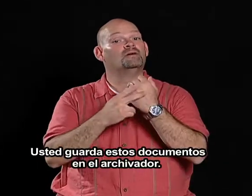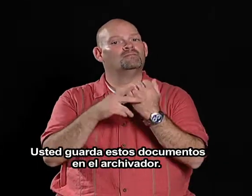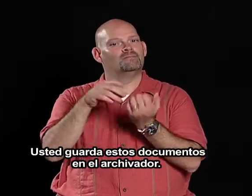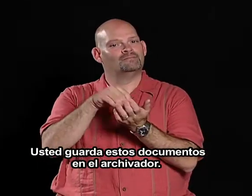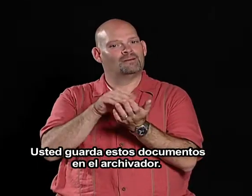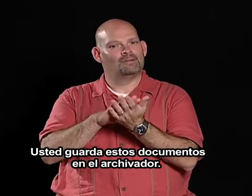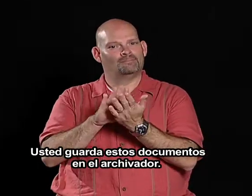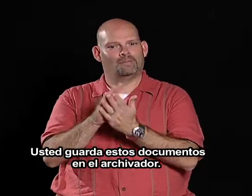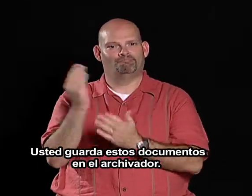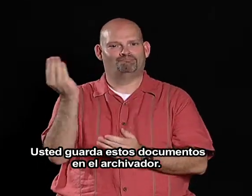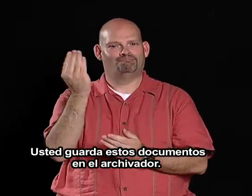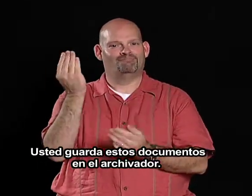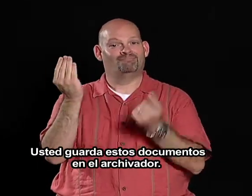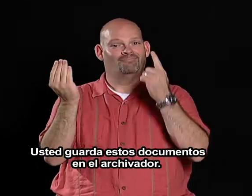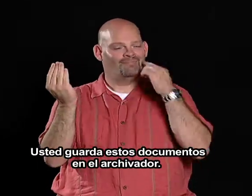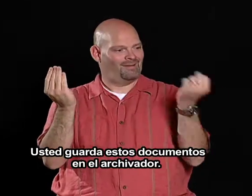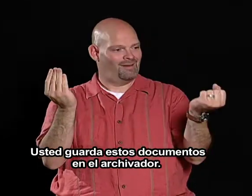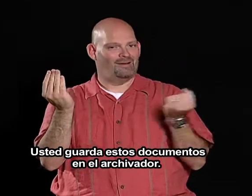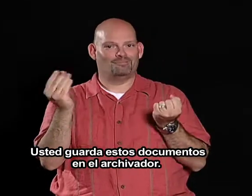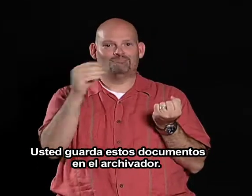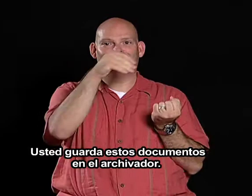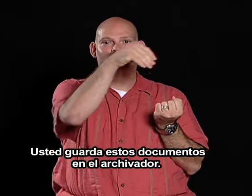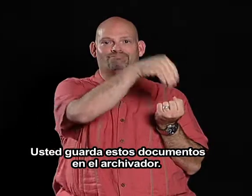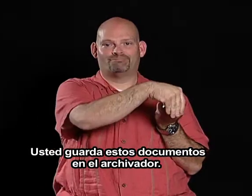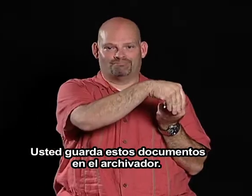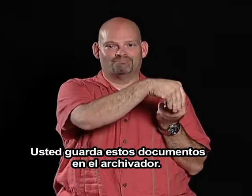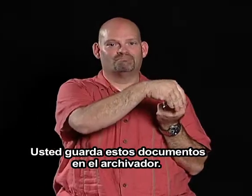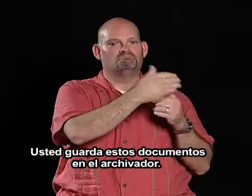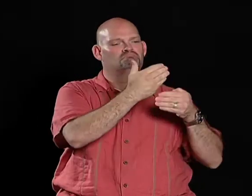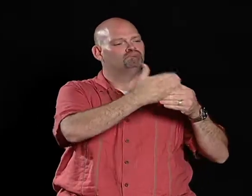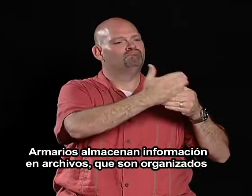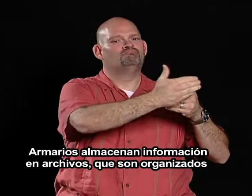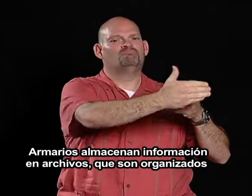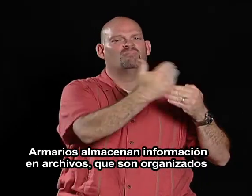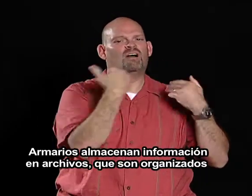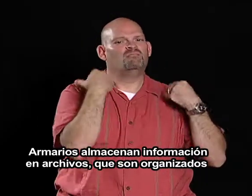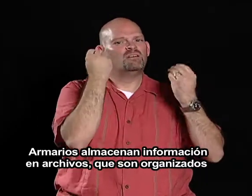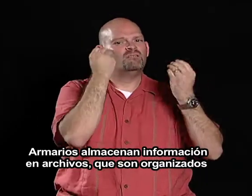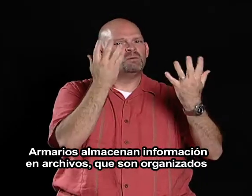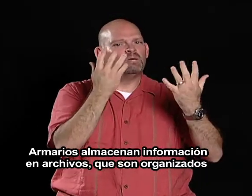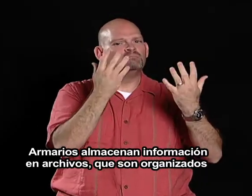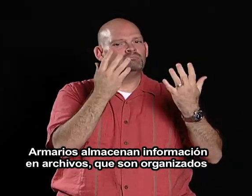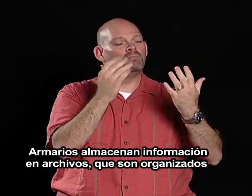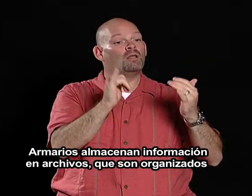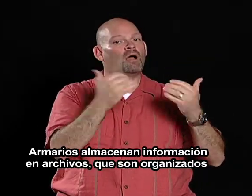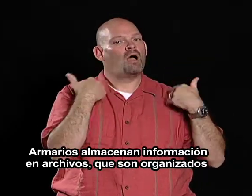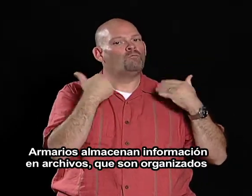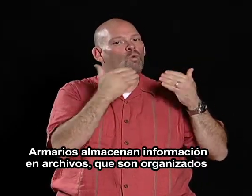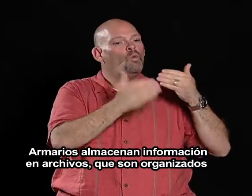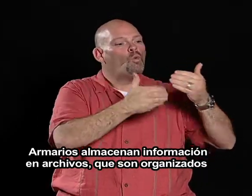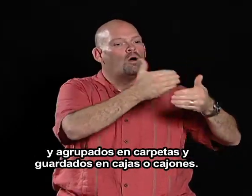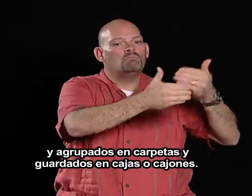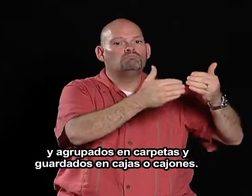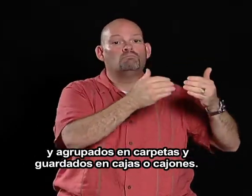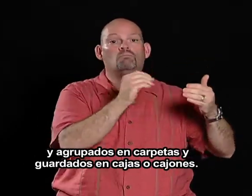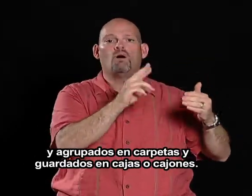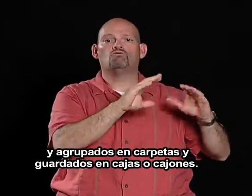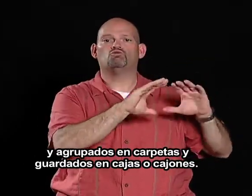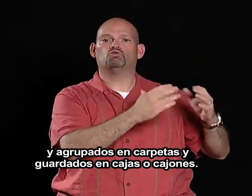You save these documents in your filing cabinets. Filing cabinets store information in files which are organized and grouped